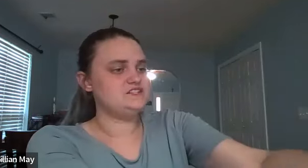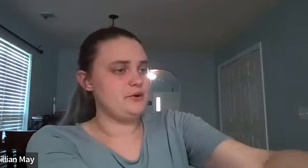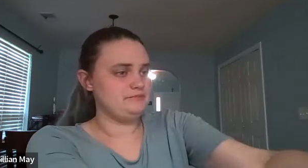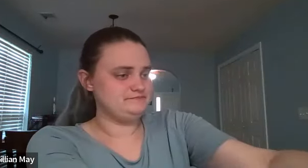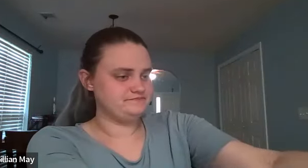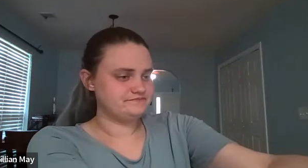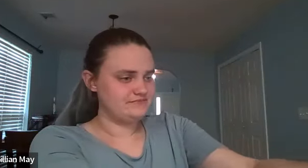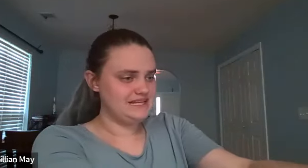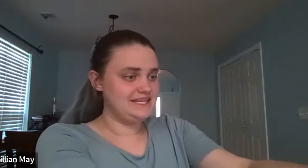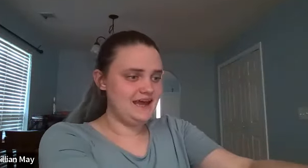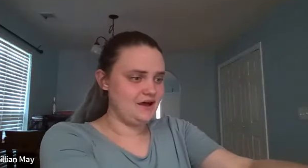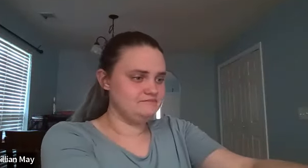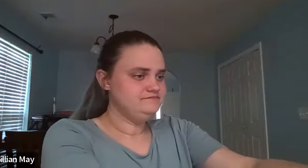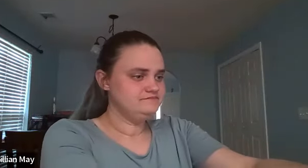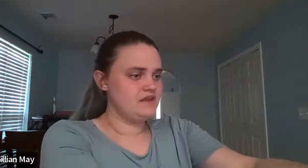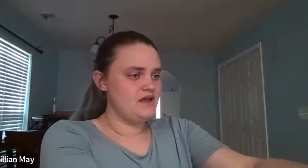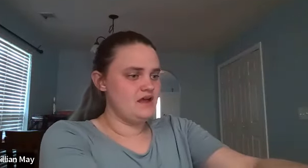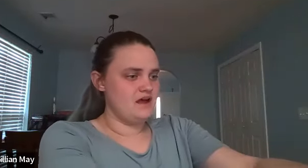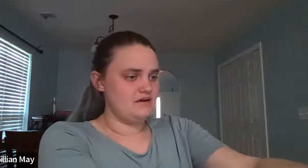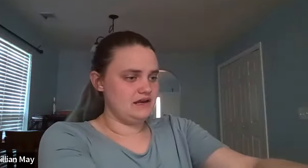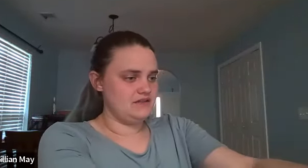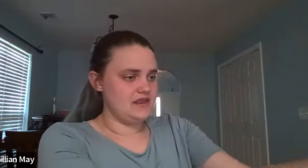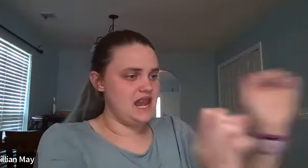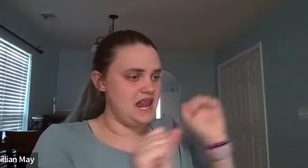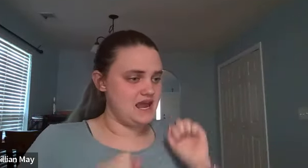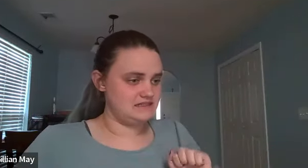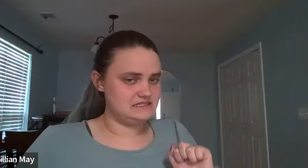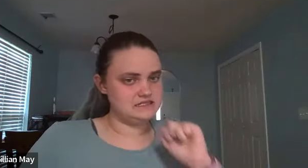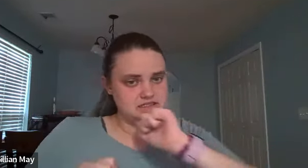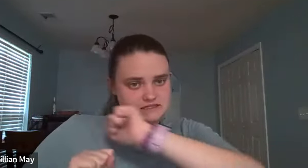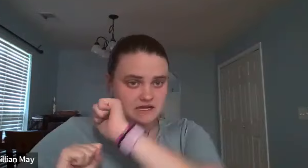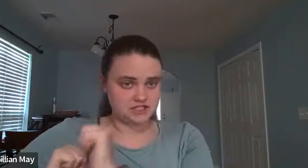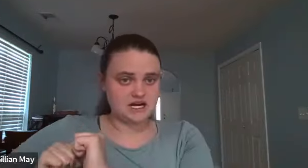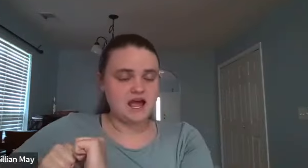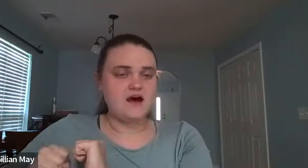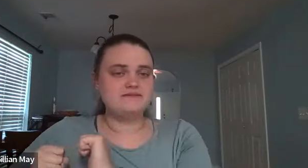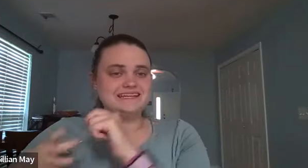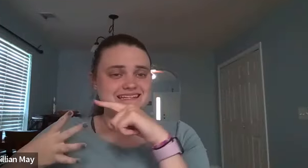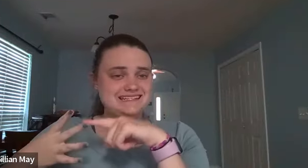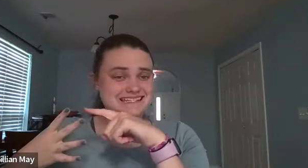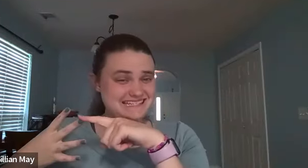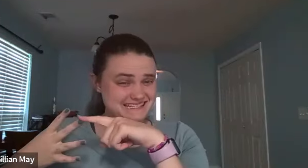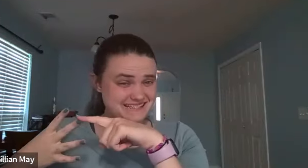So yeah. All right. The next section I have is